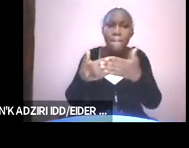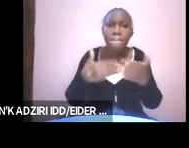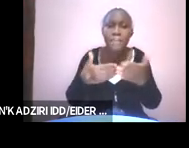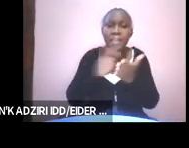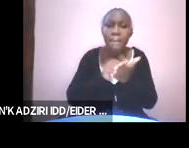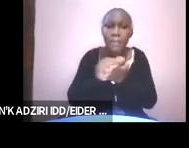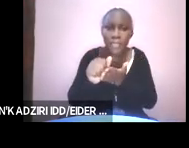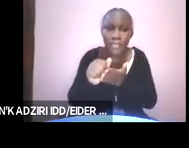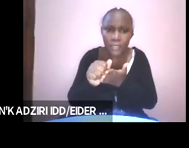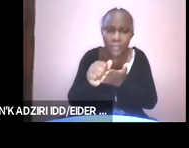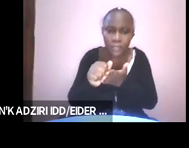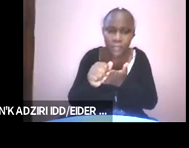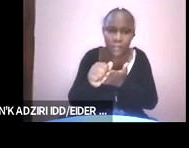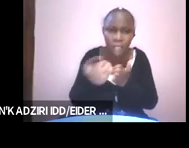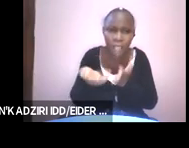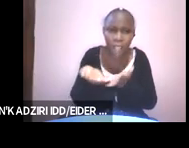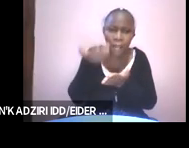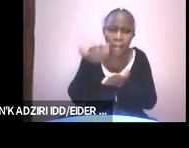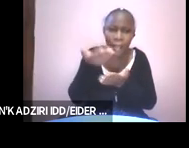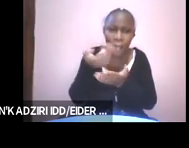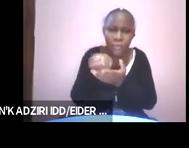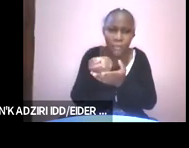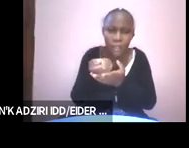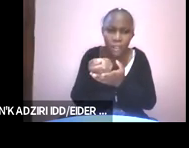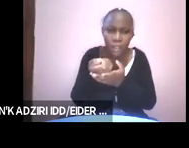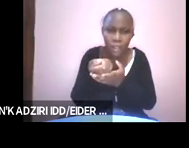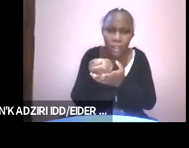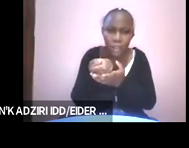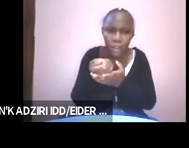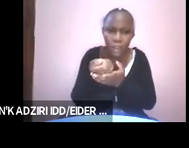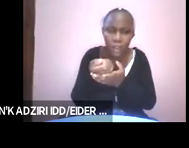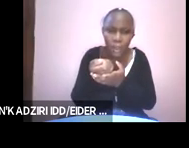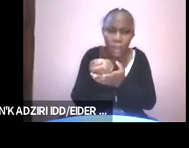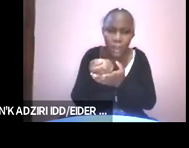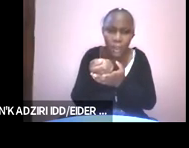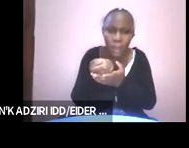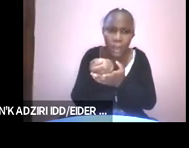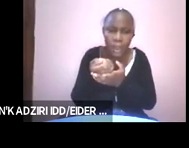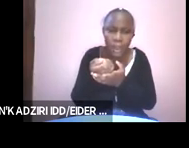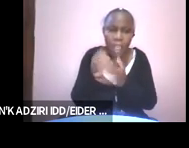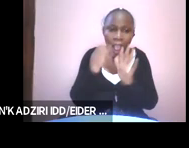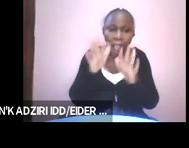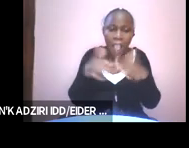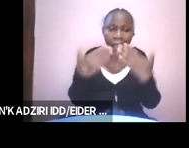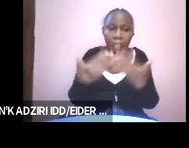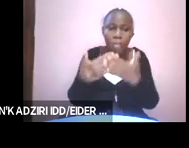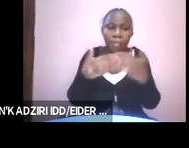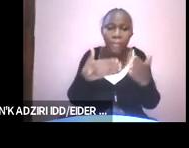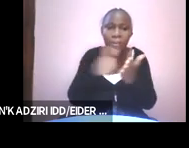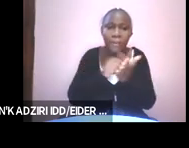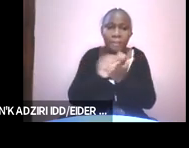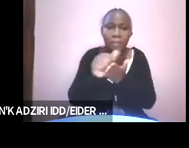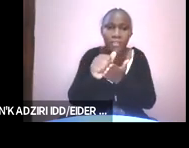just go back a bit. Who is on the screen? How does this preprint,